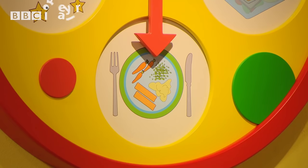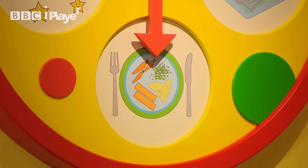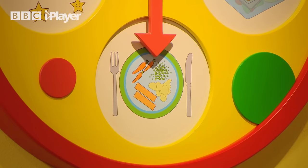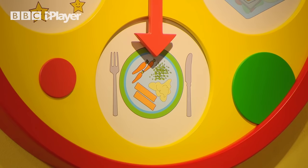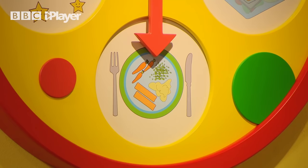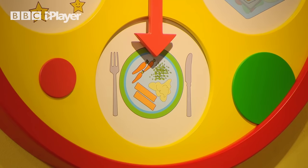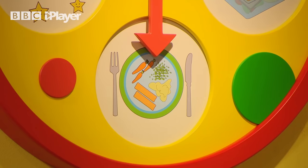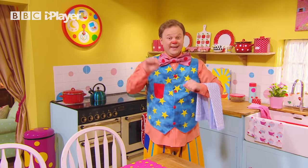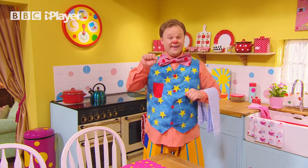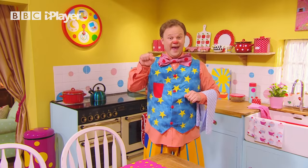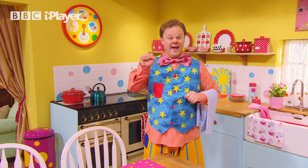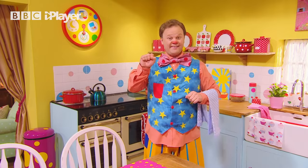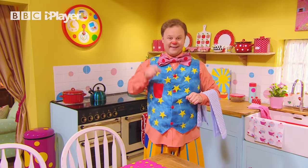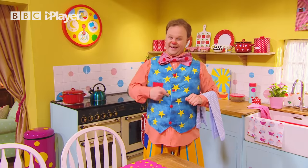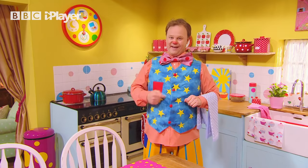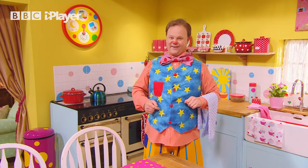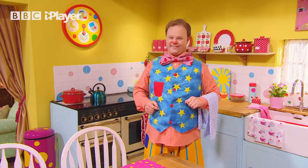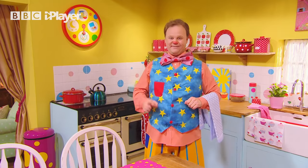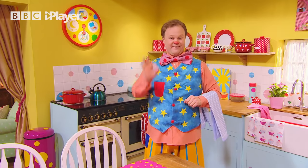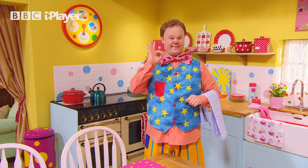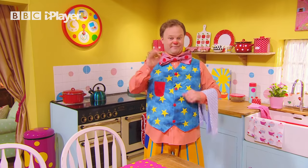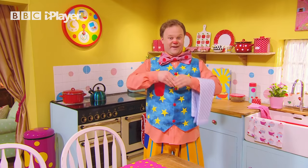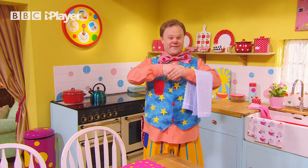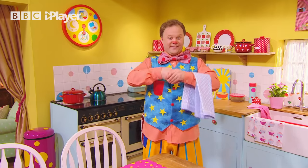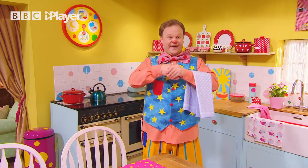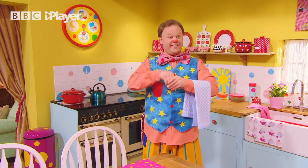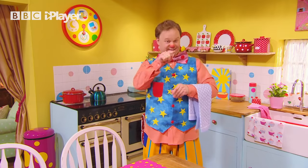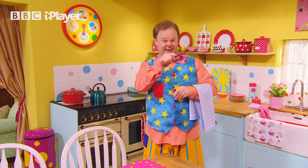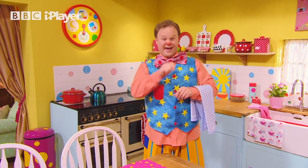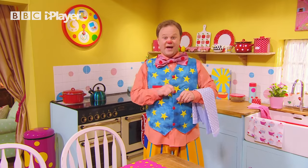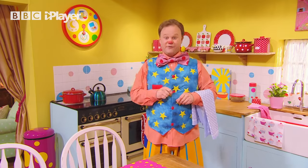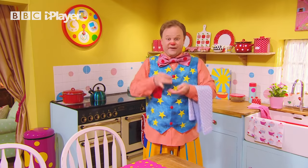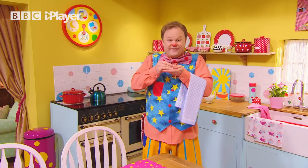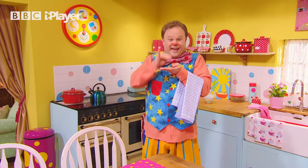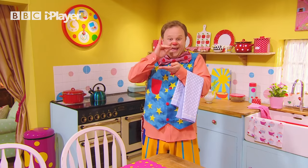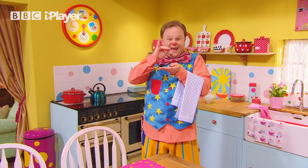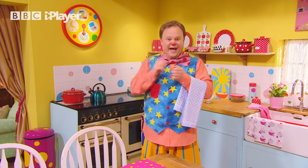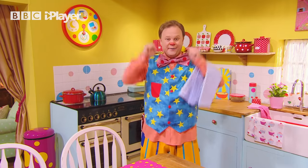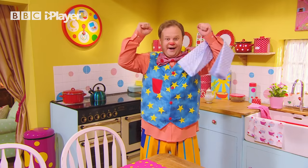hooray yes and i've got some very special guests here for tea